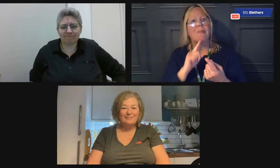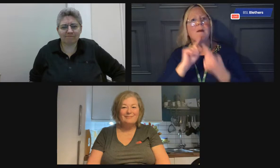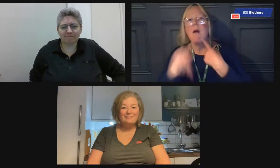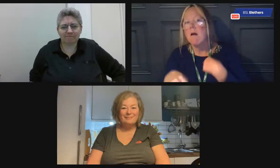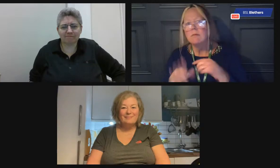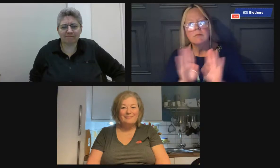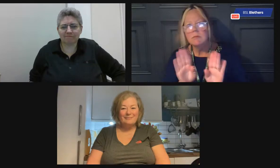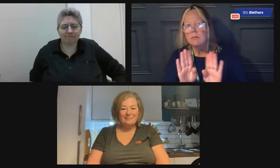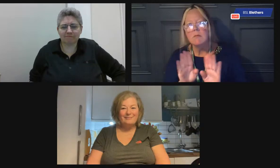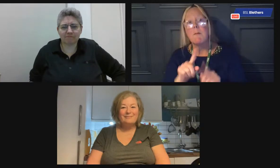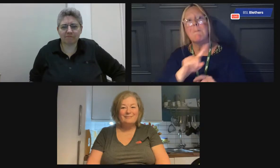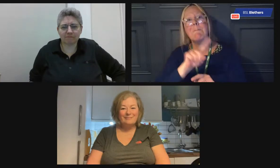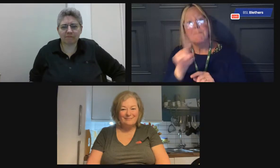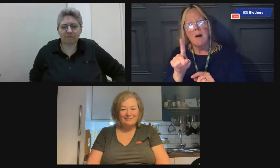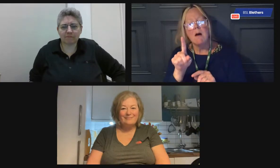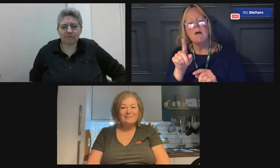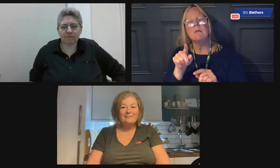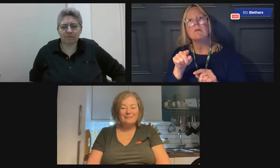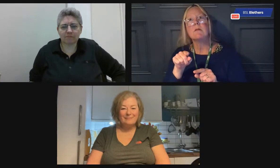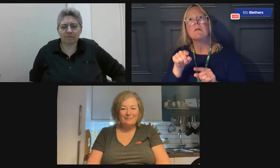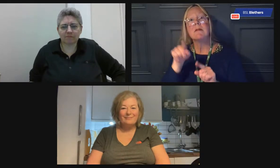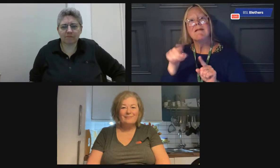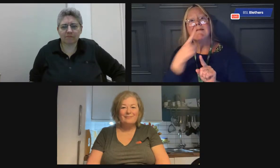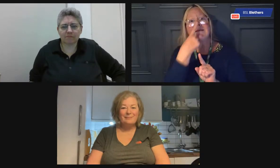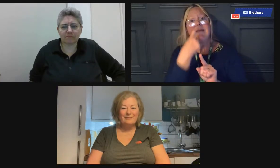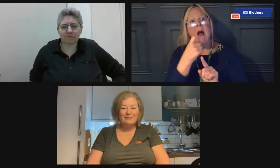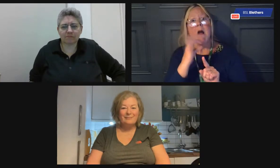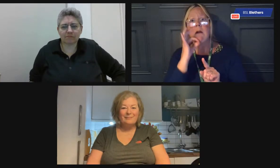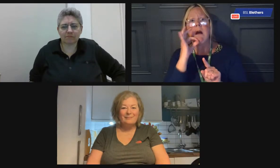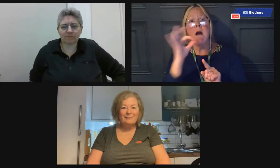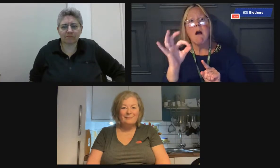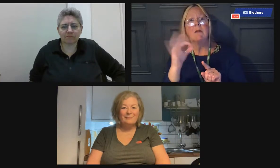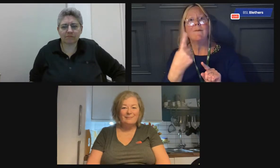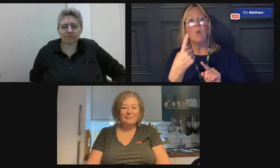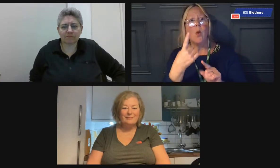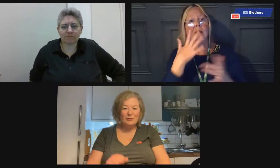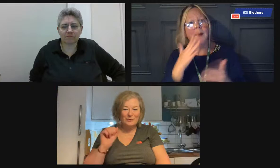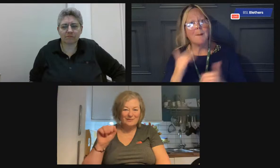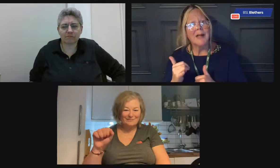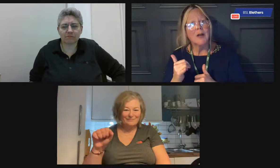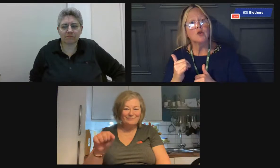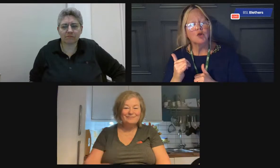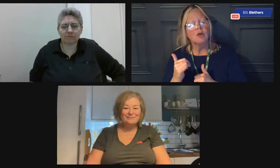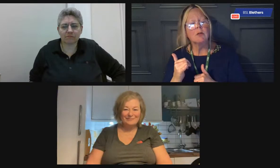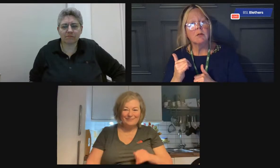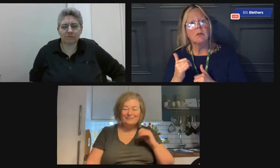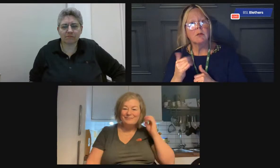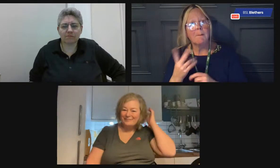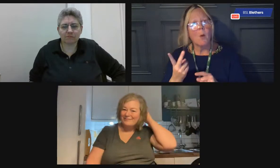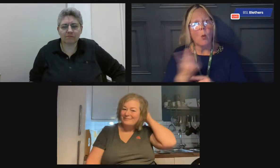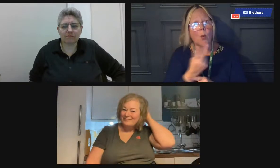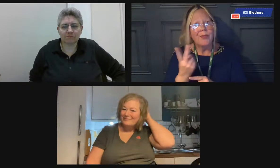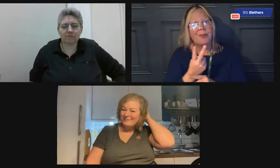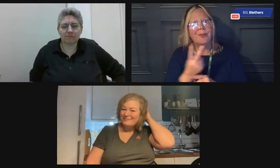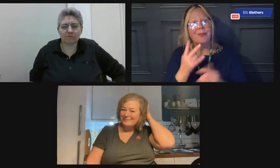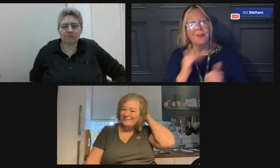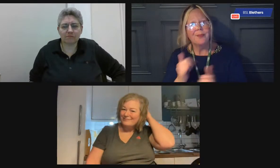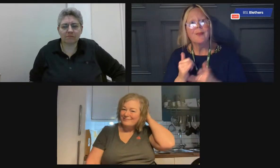test. It won't always give you the answer, but it is a good indicator, and you can ask